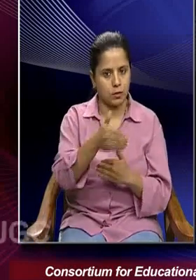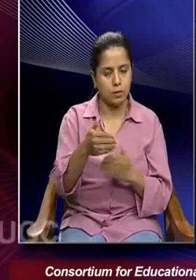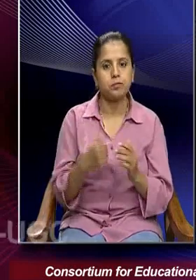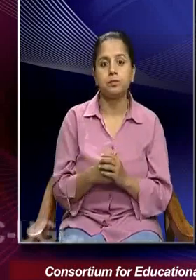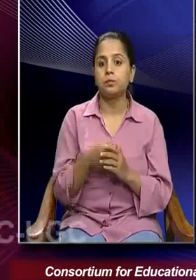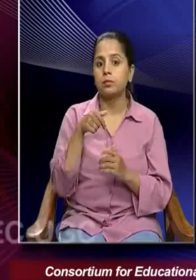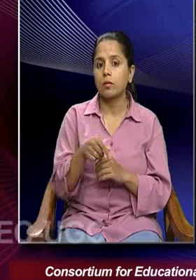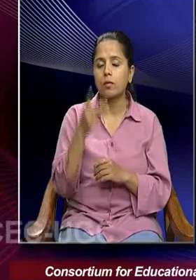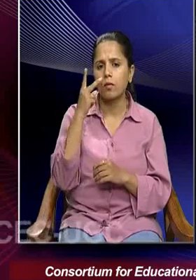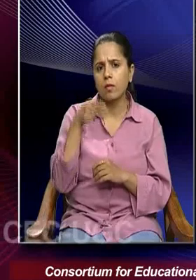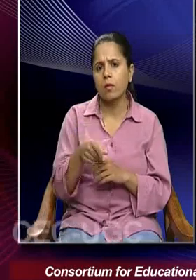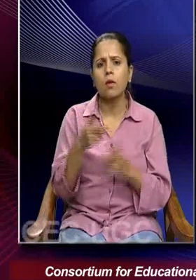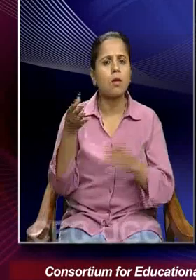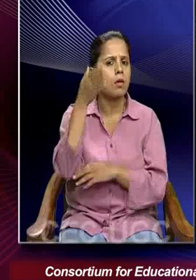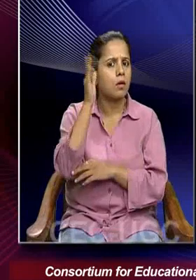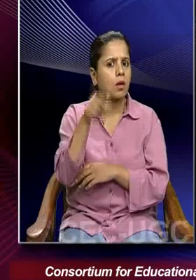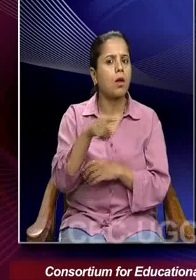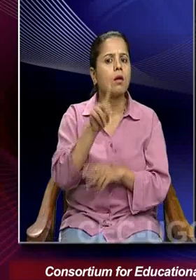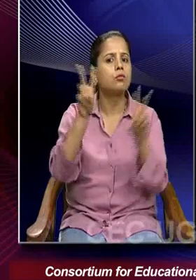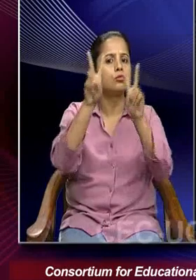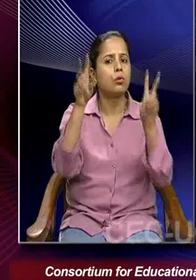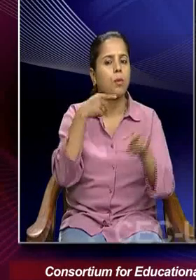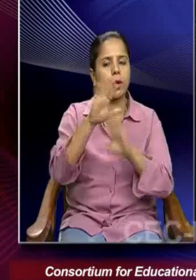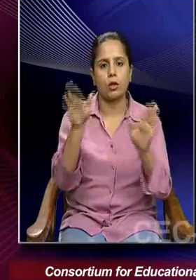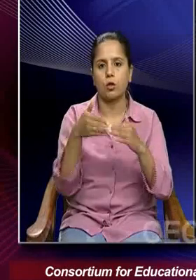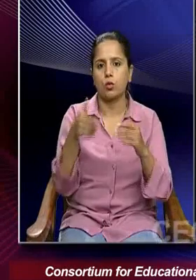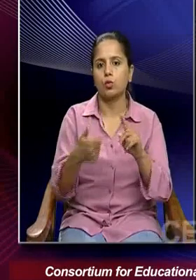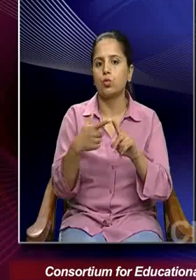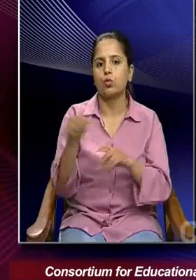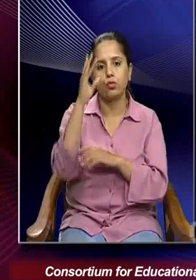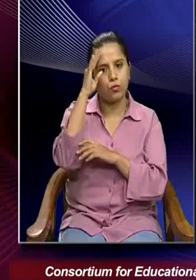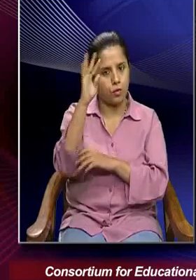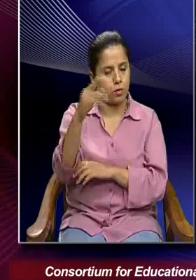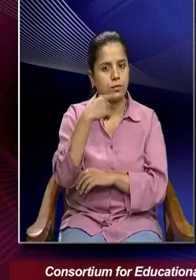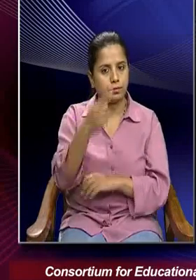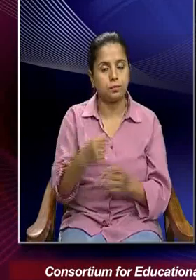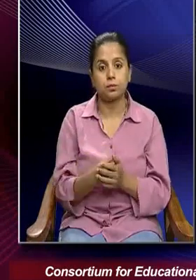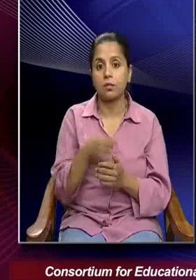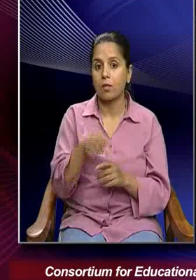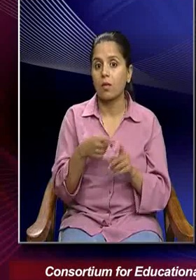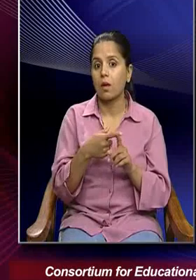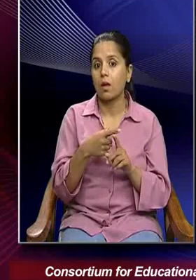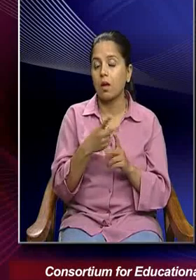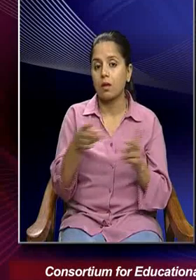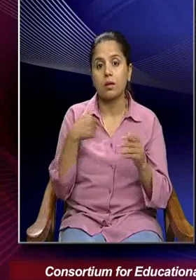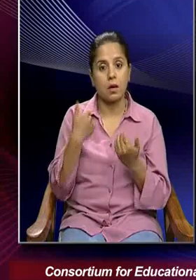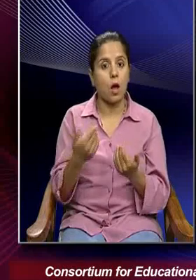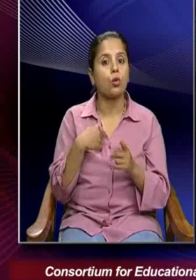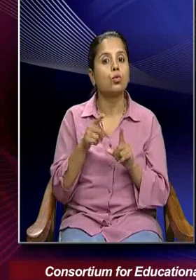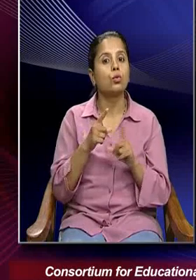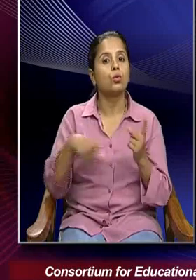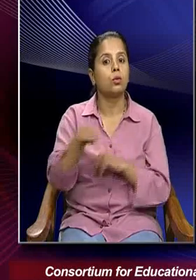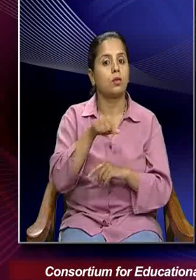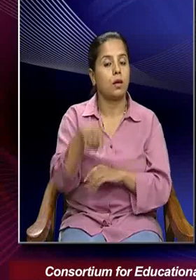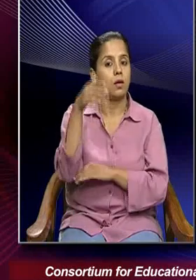This lecture series is on the introduction to philosophy. And in that, we are doing a